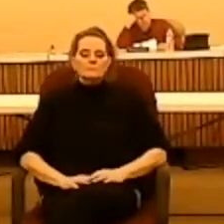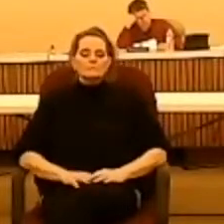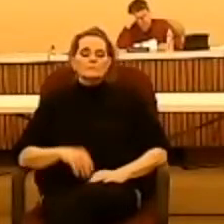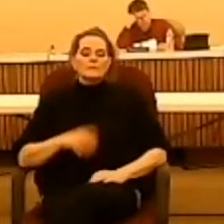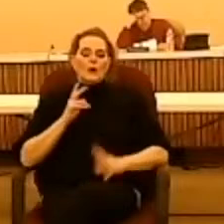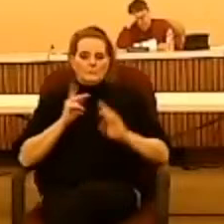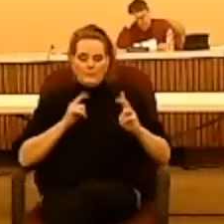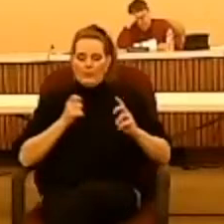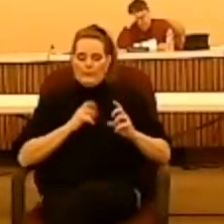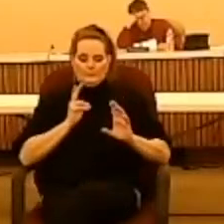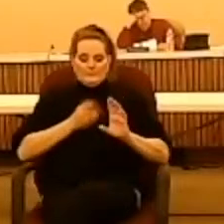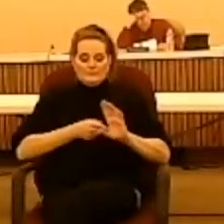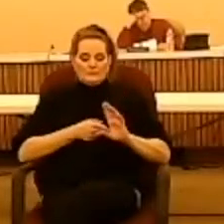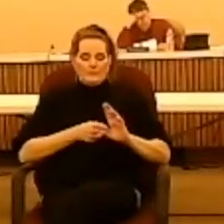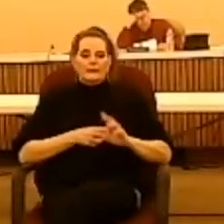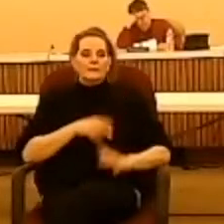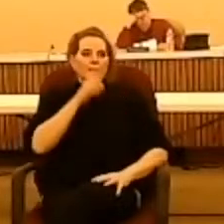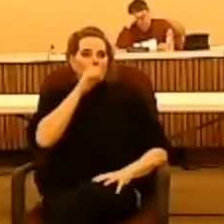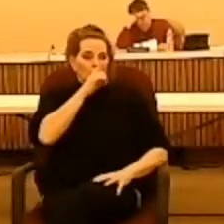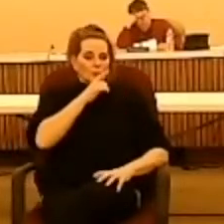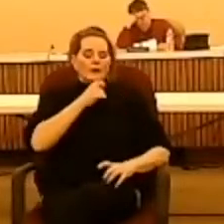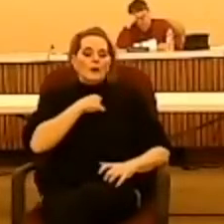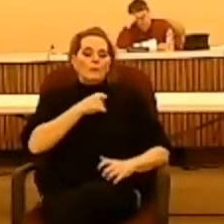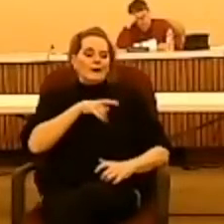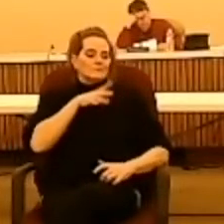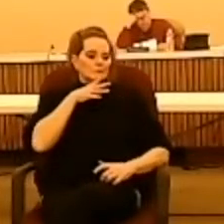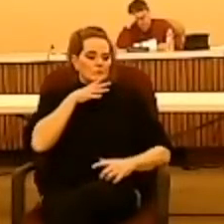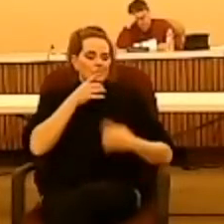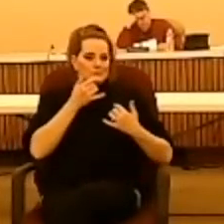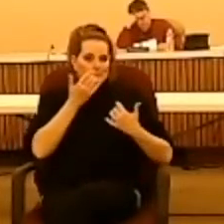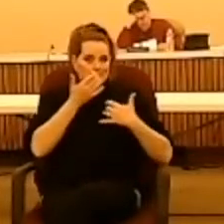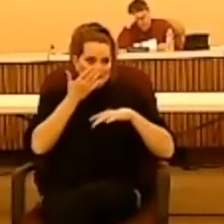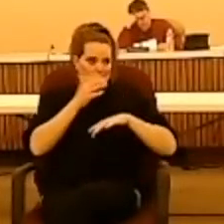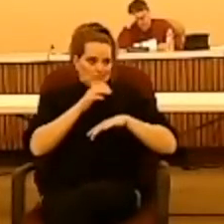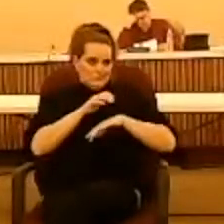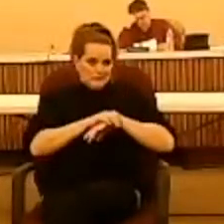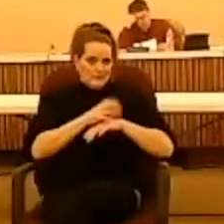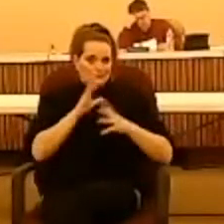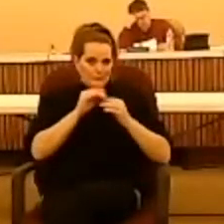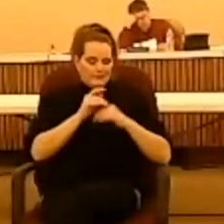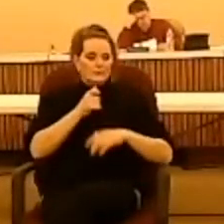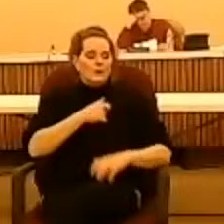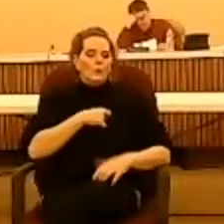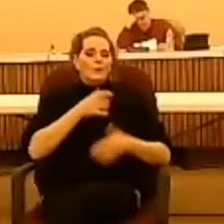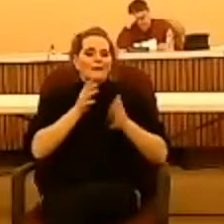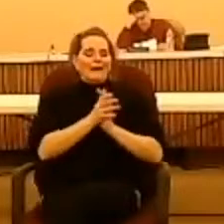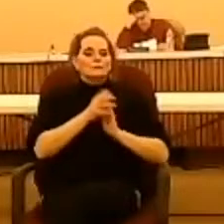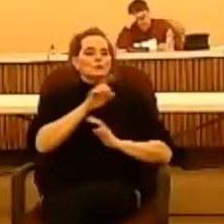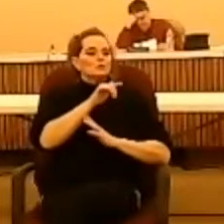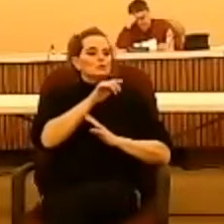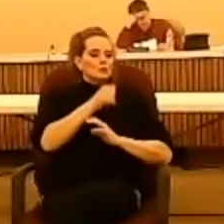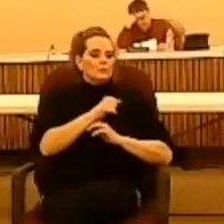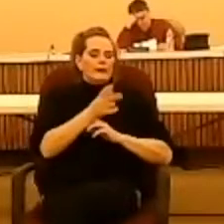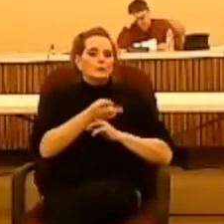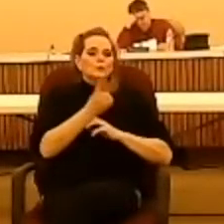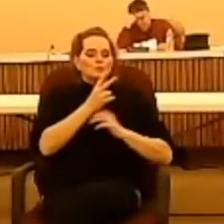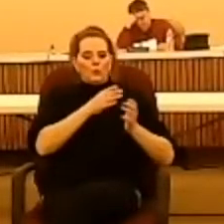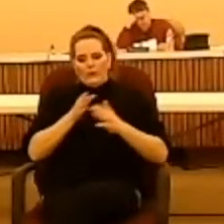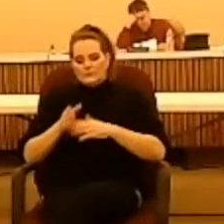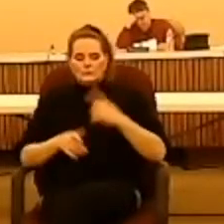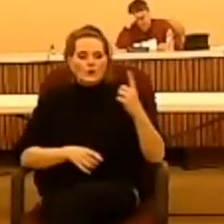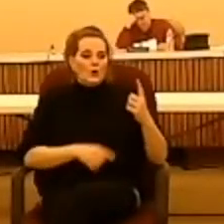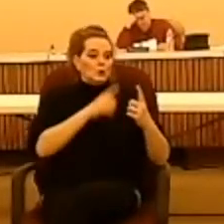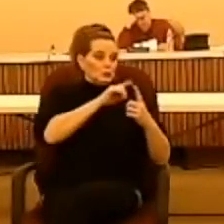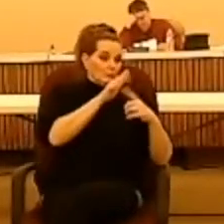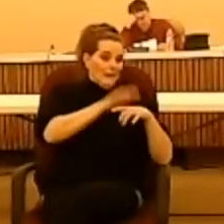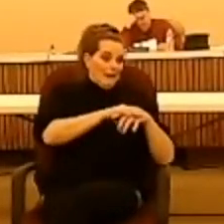Residents who are participating virtually and wish to speak during tonight's meeting will be asked to do so through Zoom by one of two means. If you're using Zoom